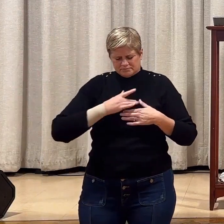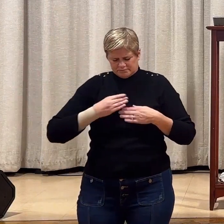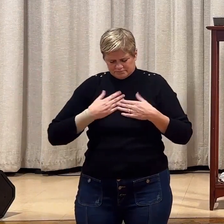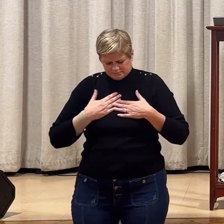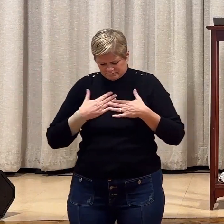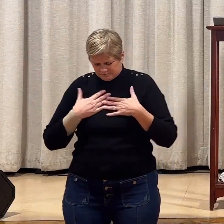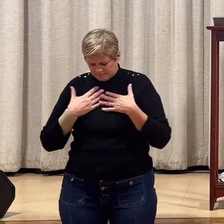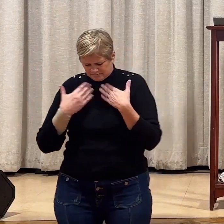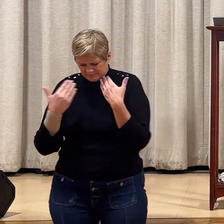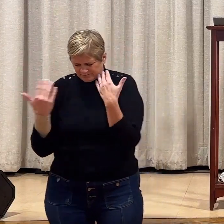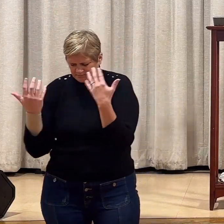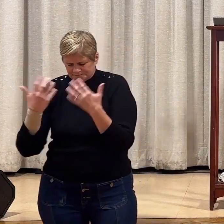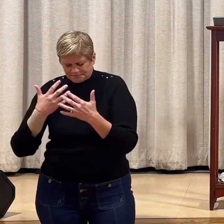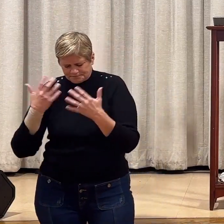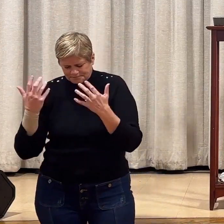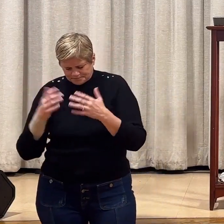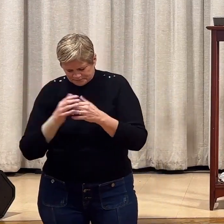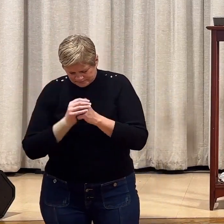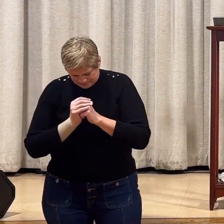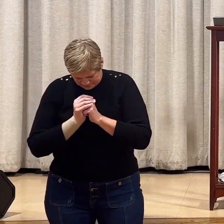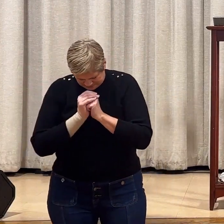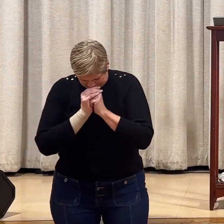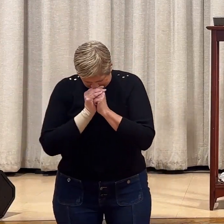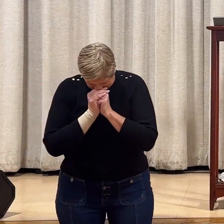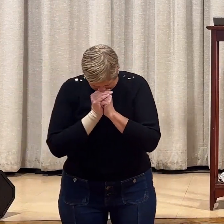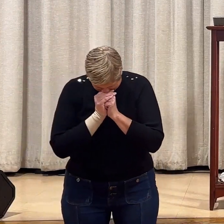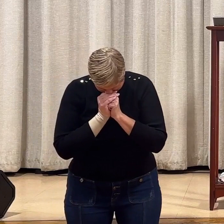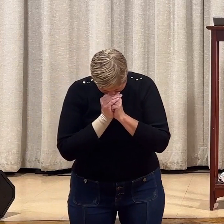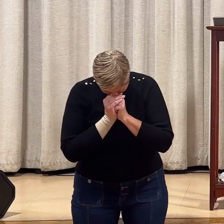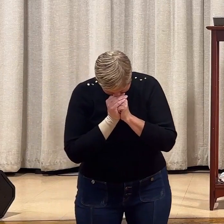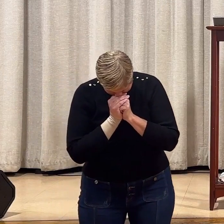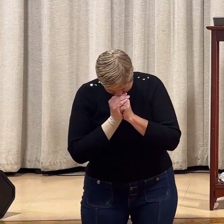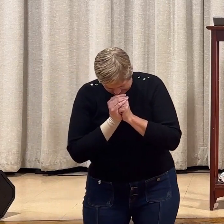attendeth my way, or when